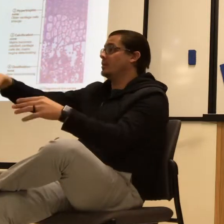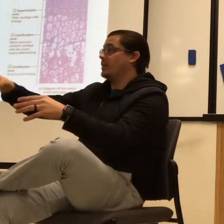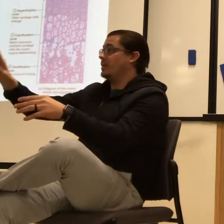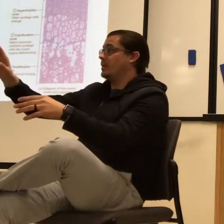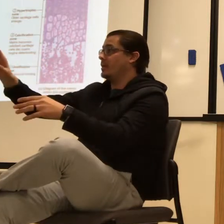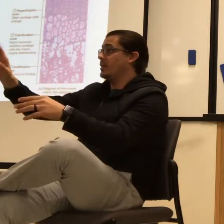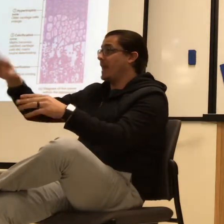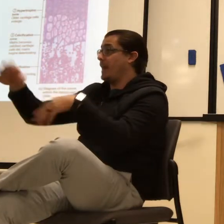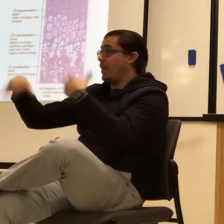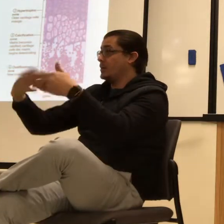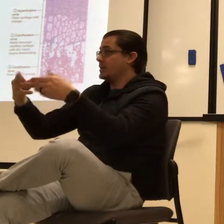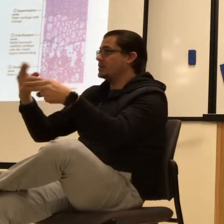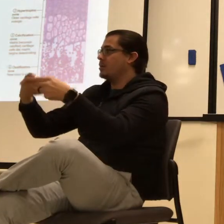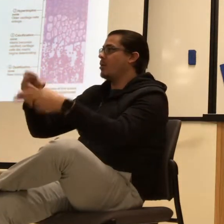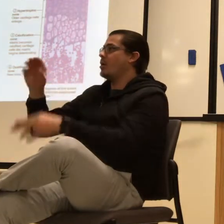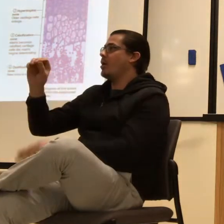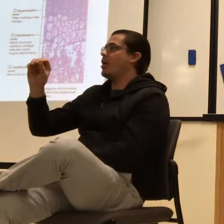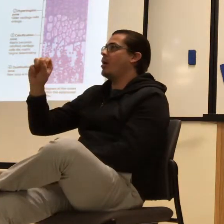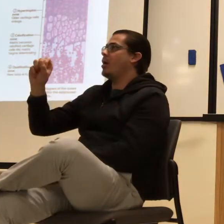Ossification